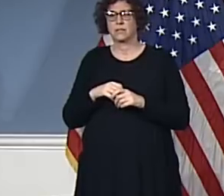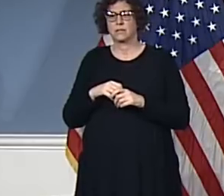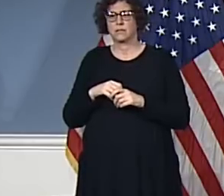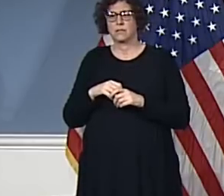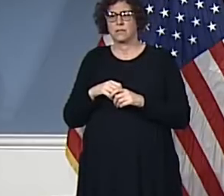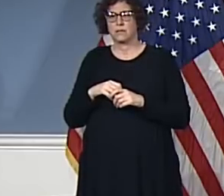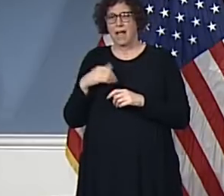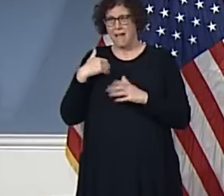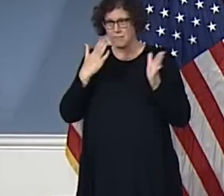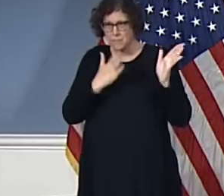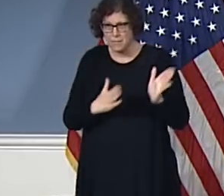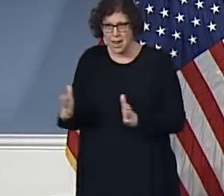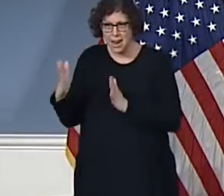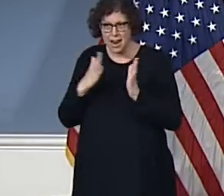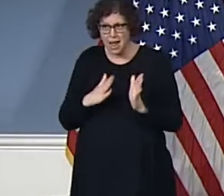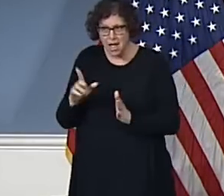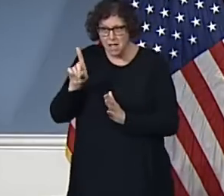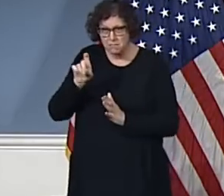maybe do